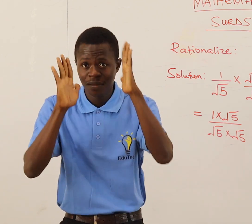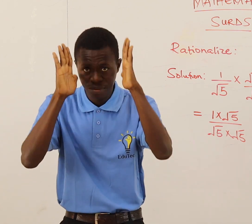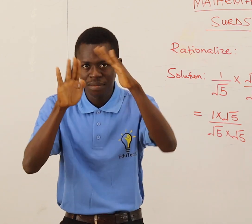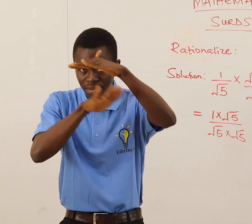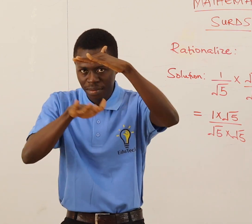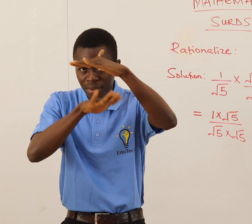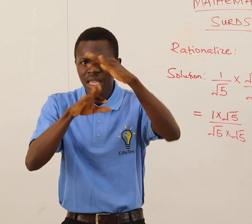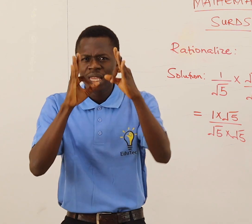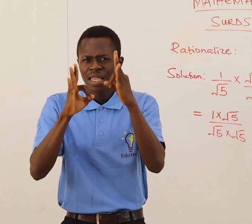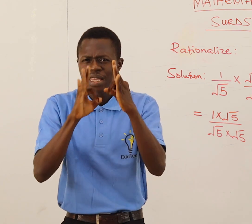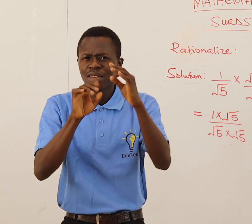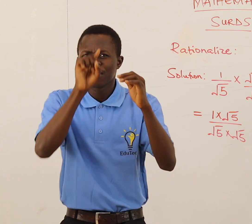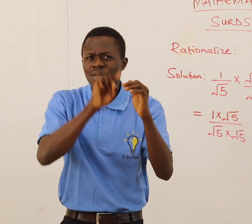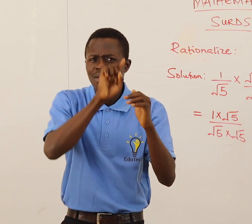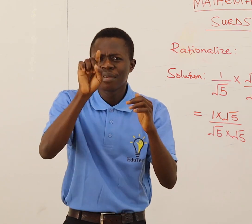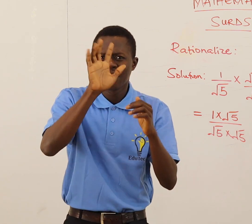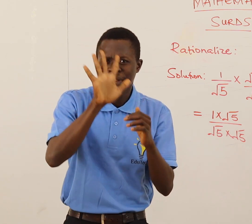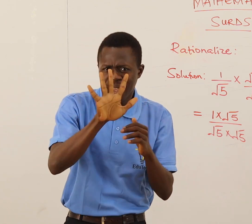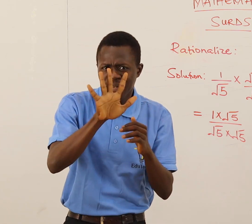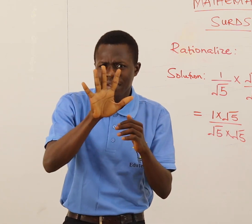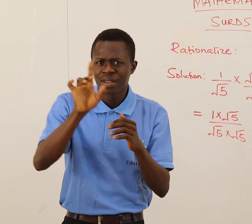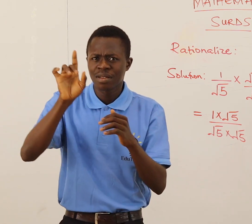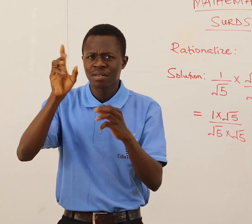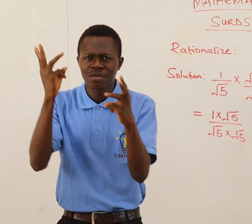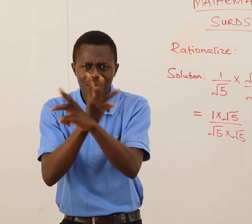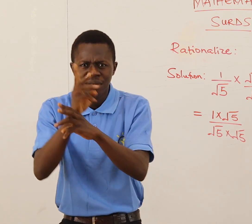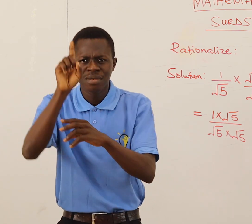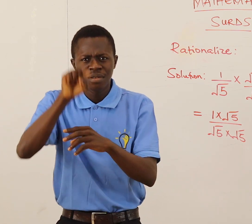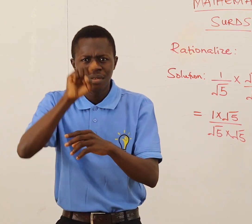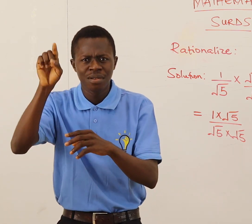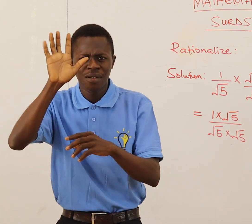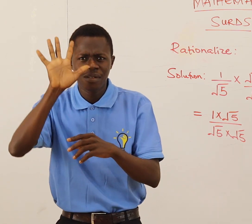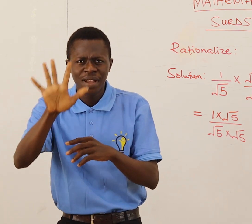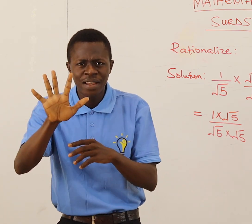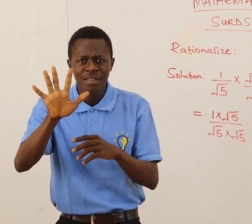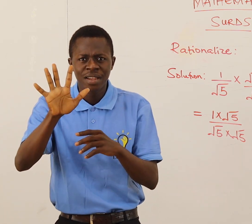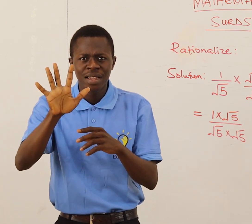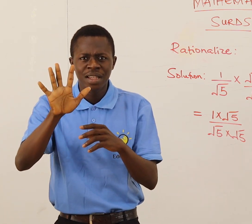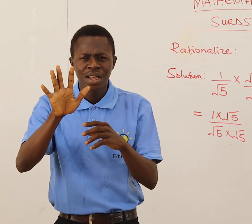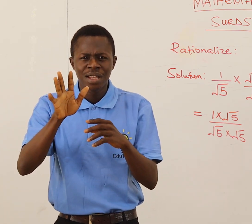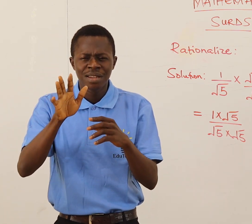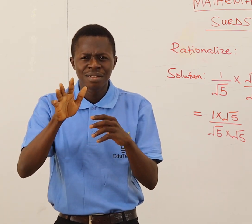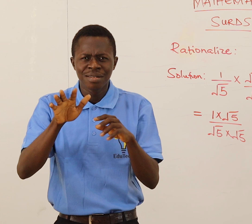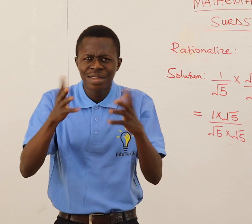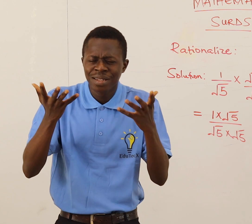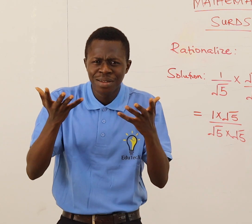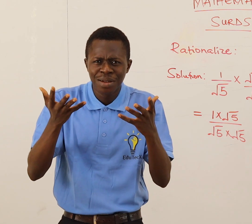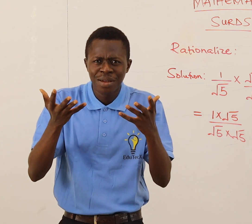Now let me ask you another question. So focus on the denominator now. So square root of 5 multiplied